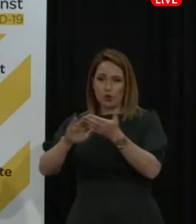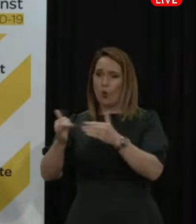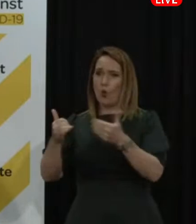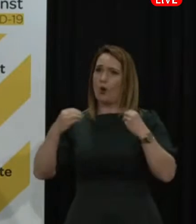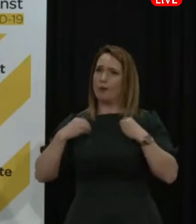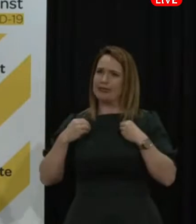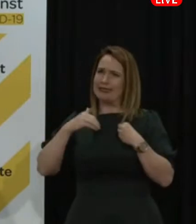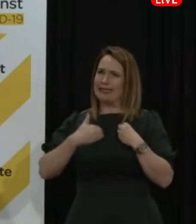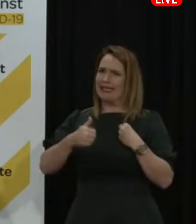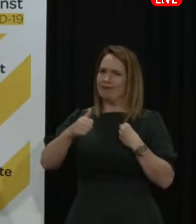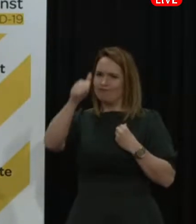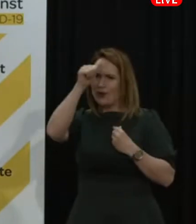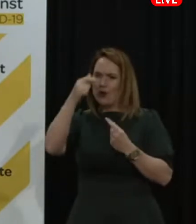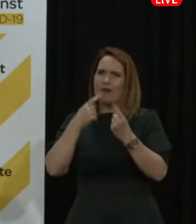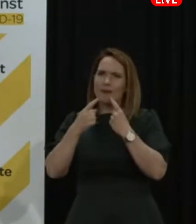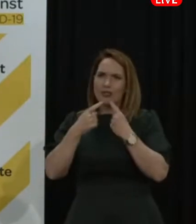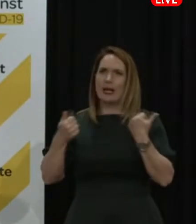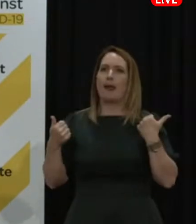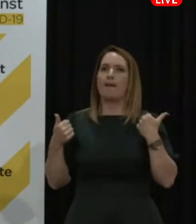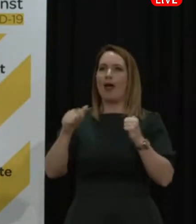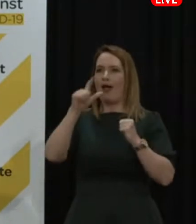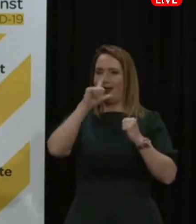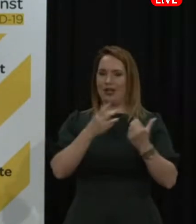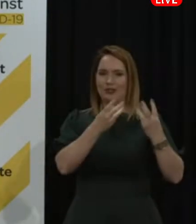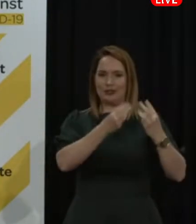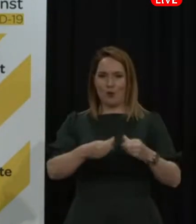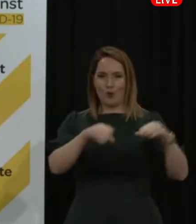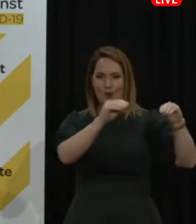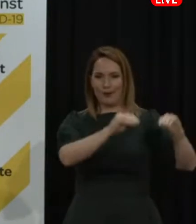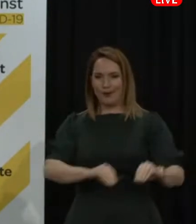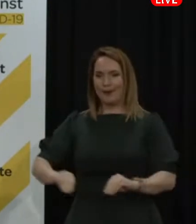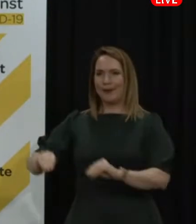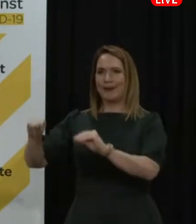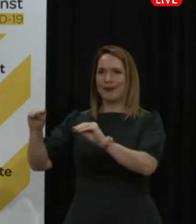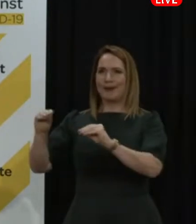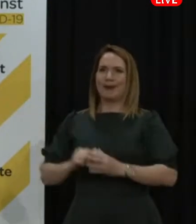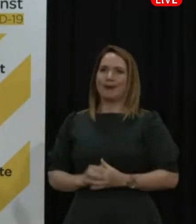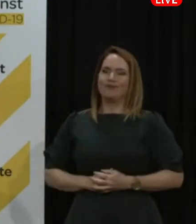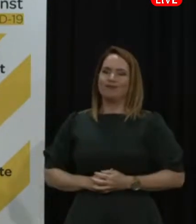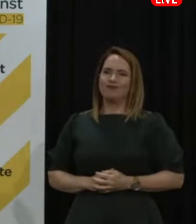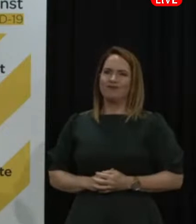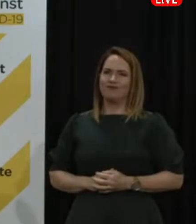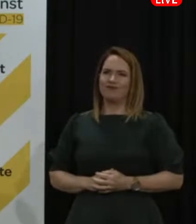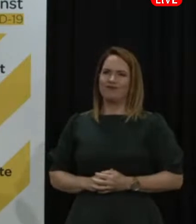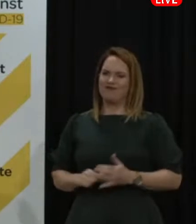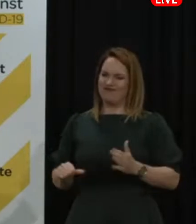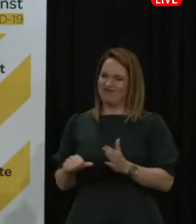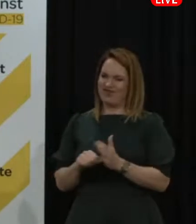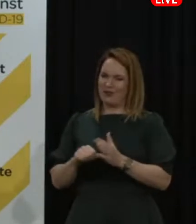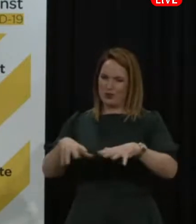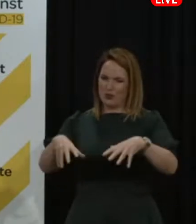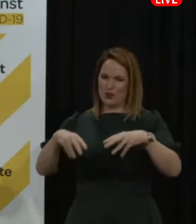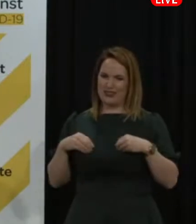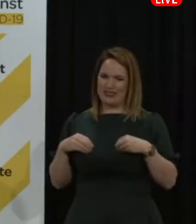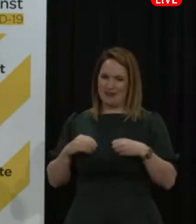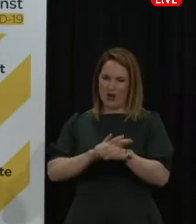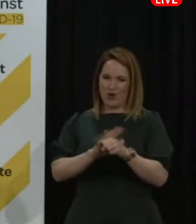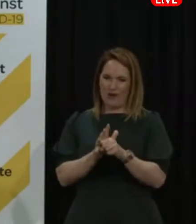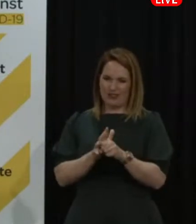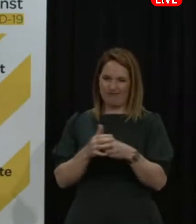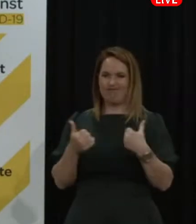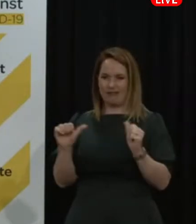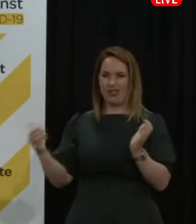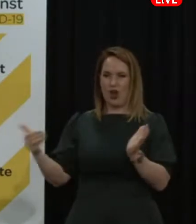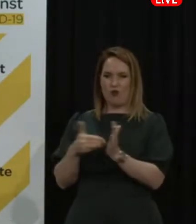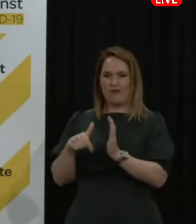runs as smoothly as possible once we transition. The hard truth is that Delta is here and it is not going away.